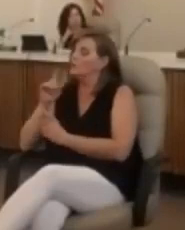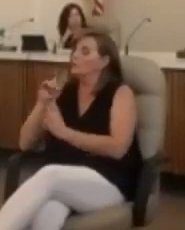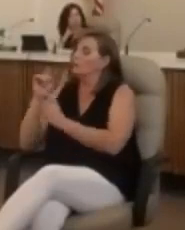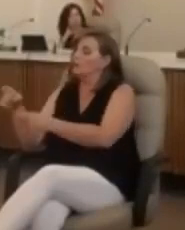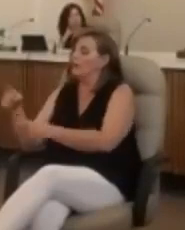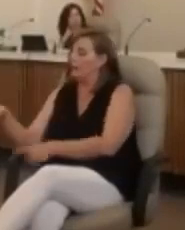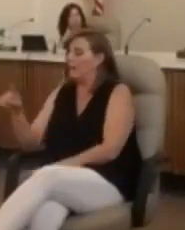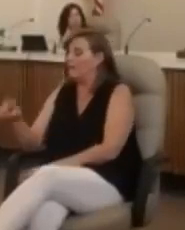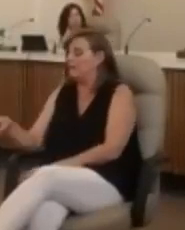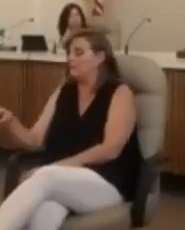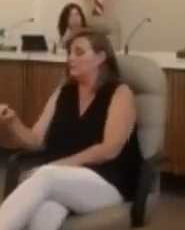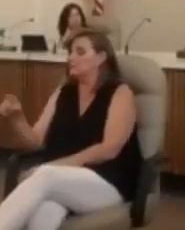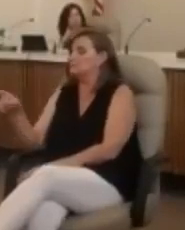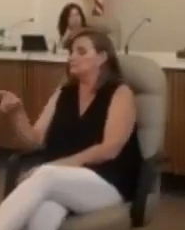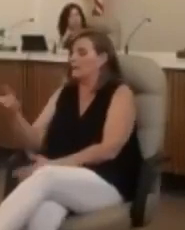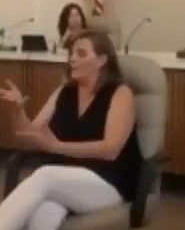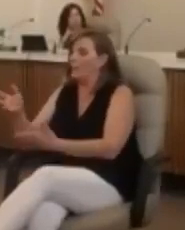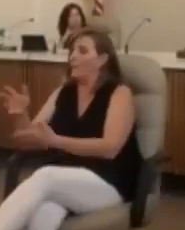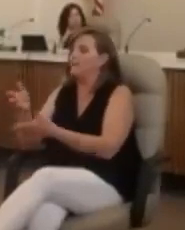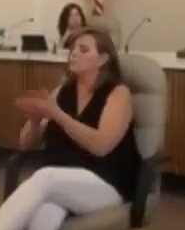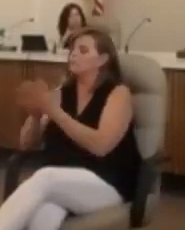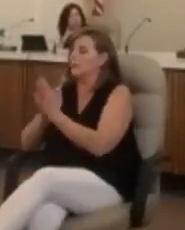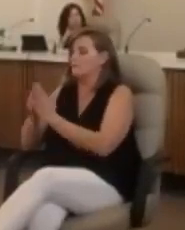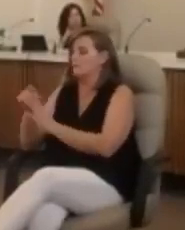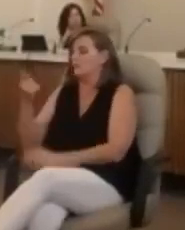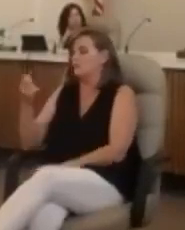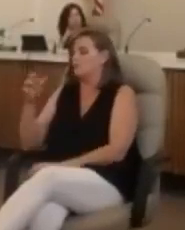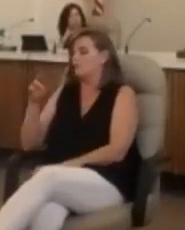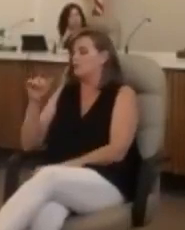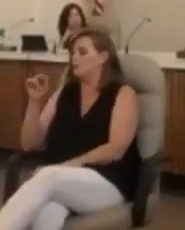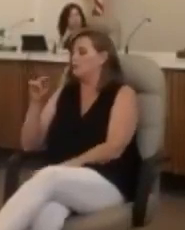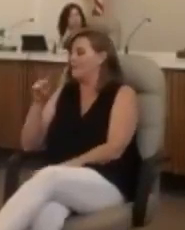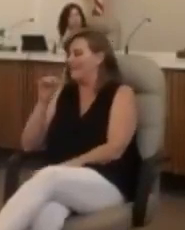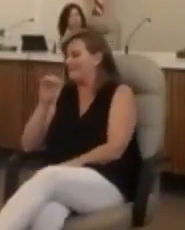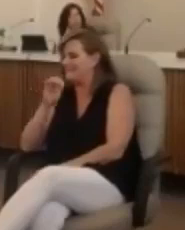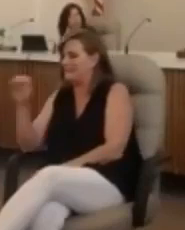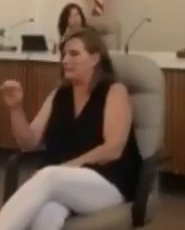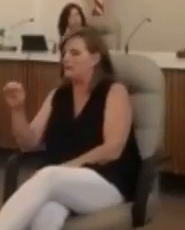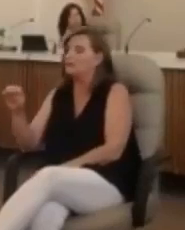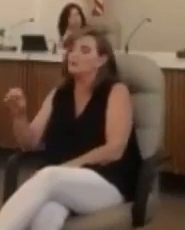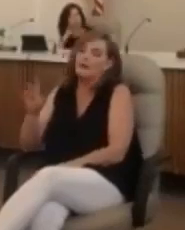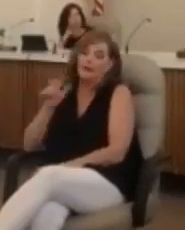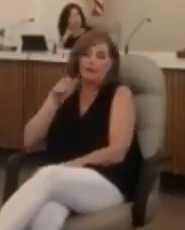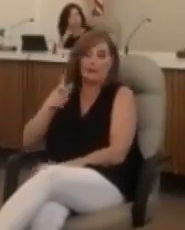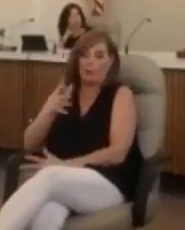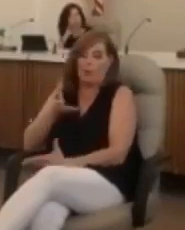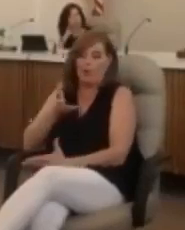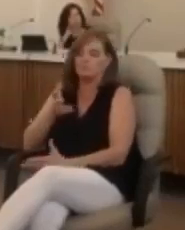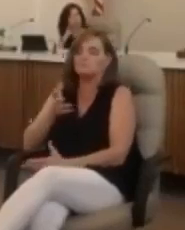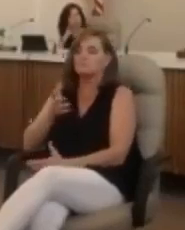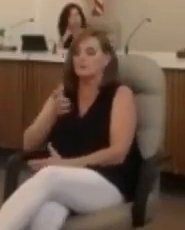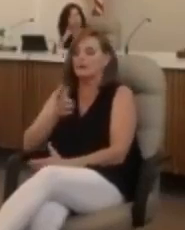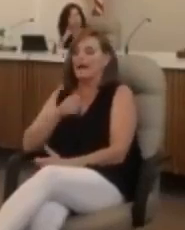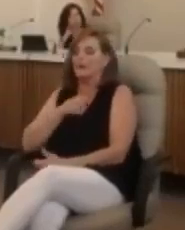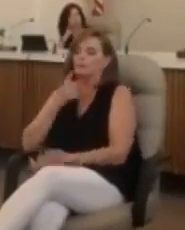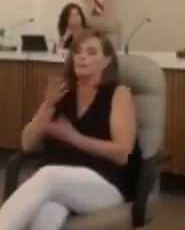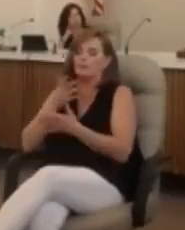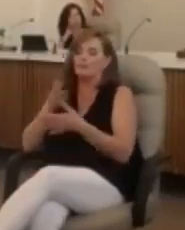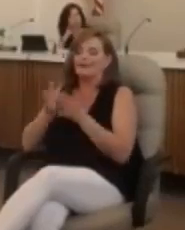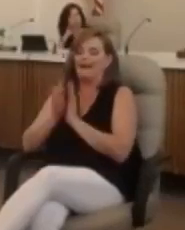additional grantee. If they're not willing to do it, I would probably look to the Genesee Land Trust,